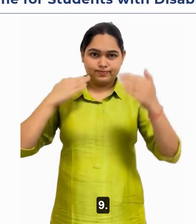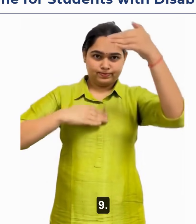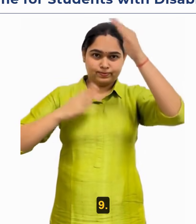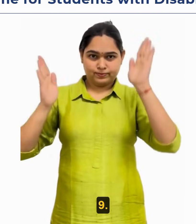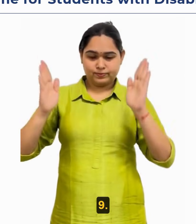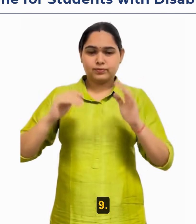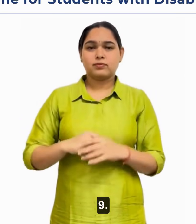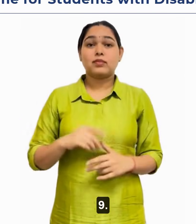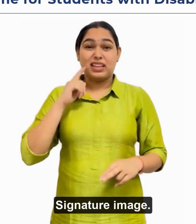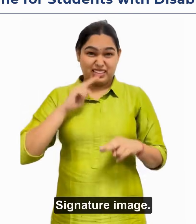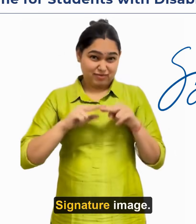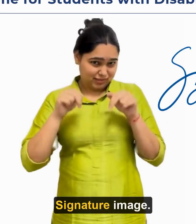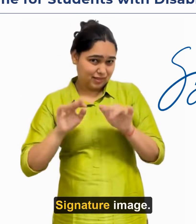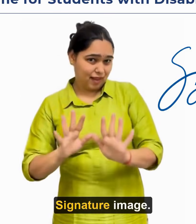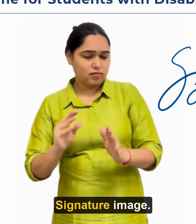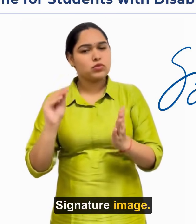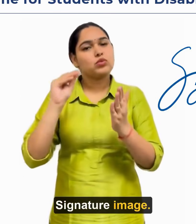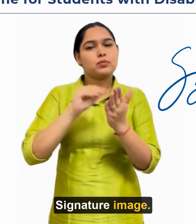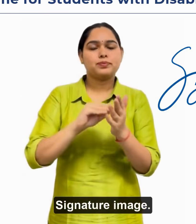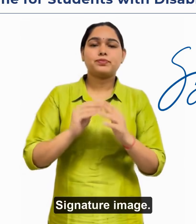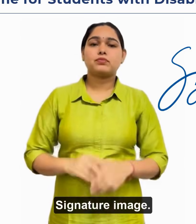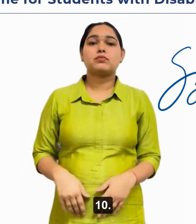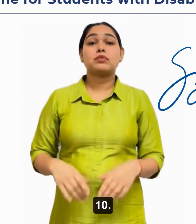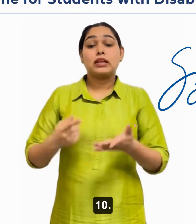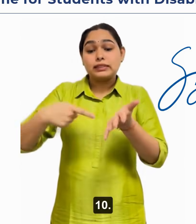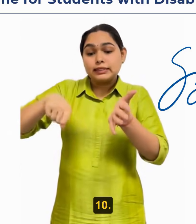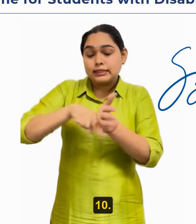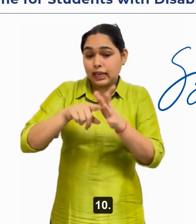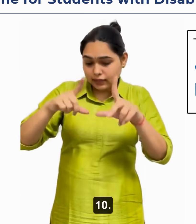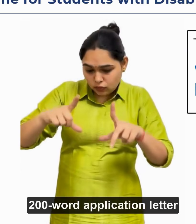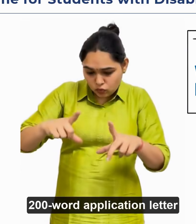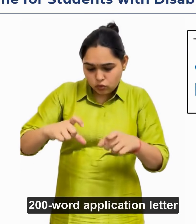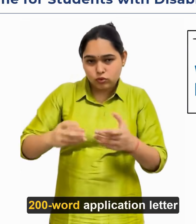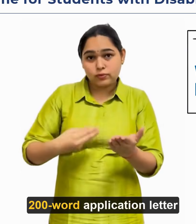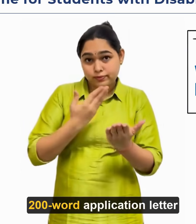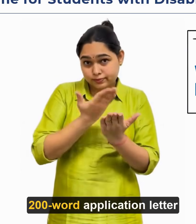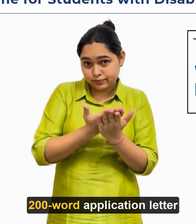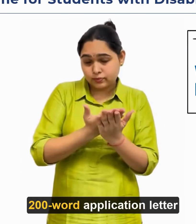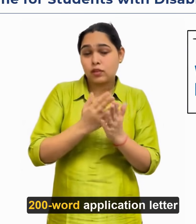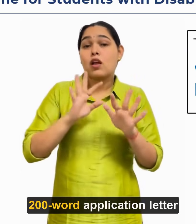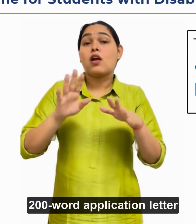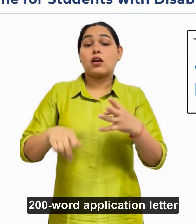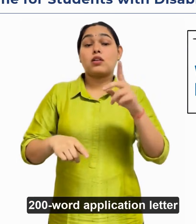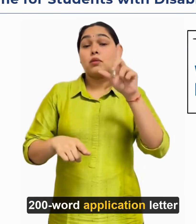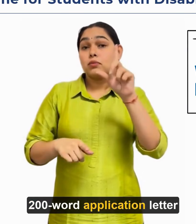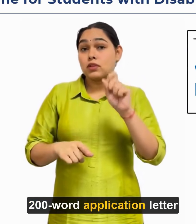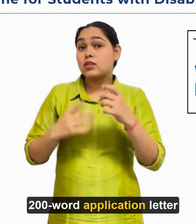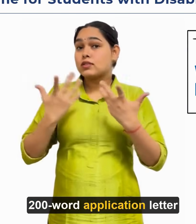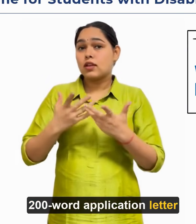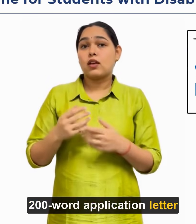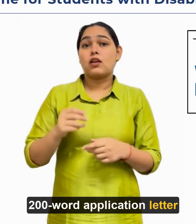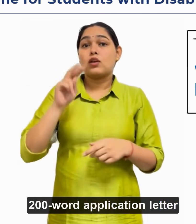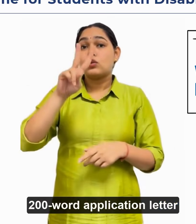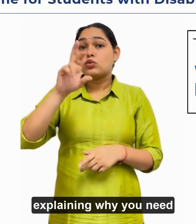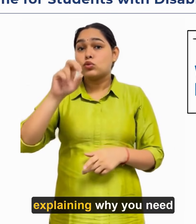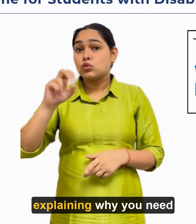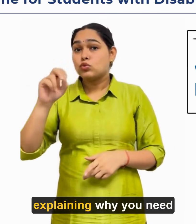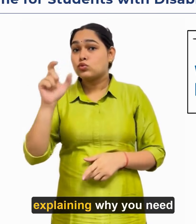Number 9, signature image. And number 10, 200-word application letter